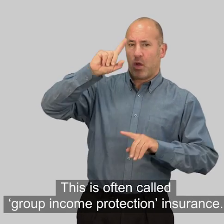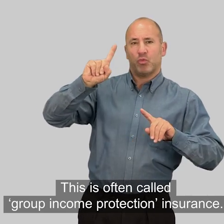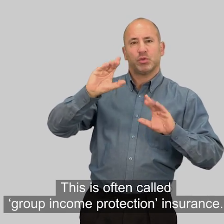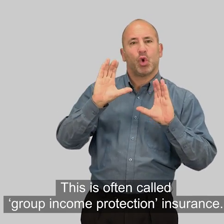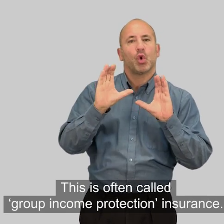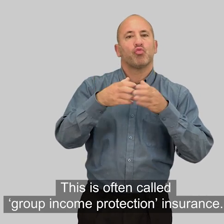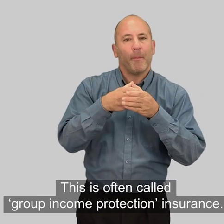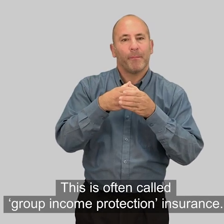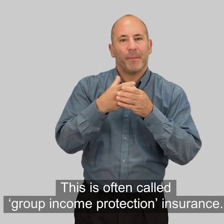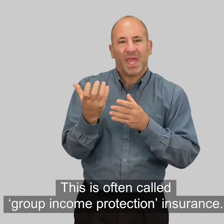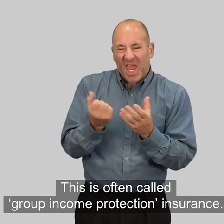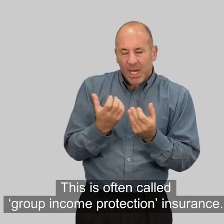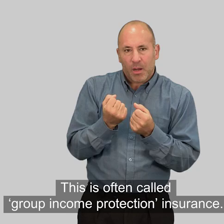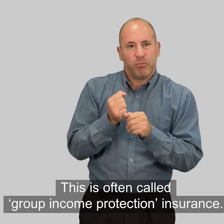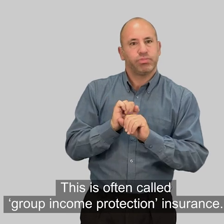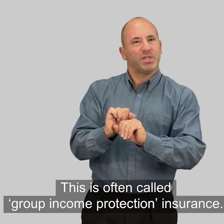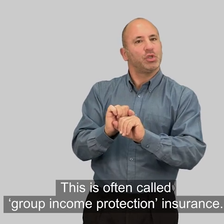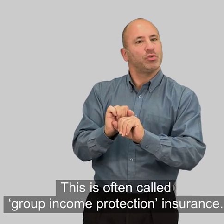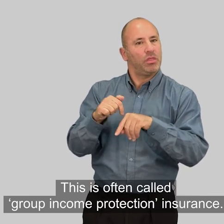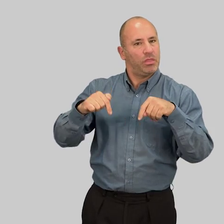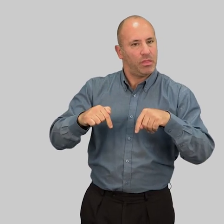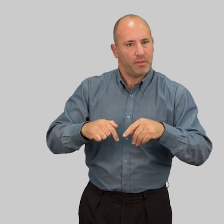This is often called group income protection insurance.